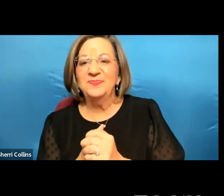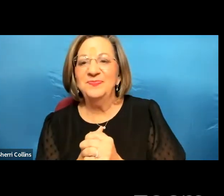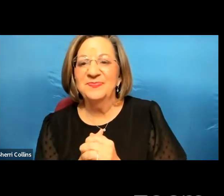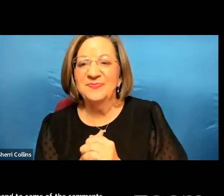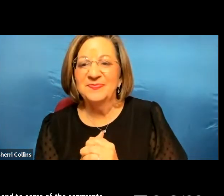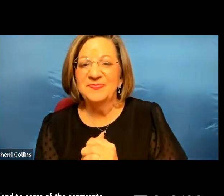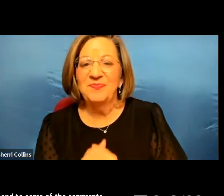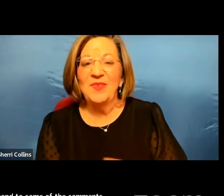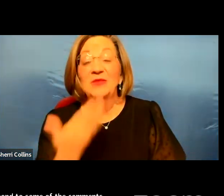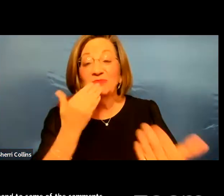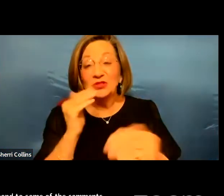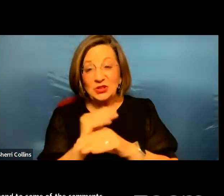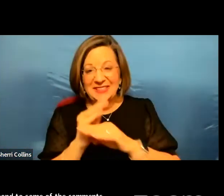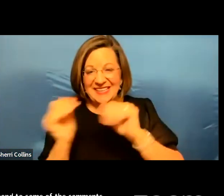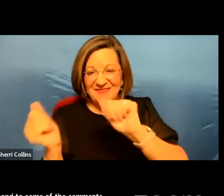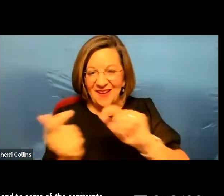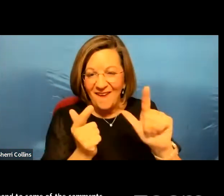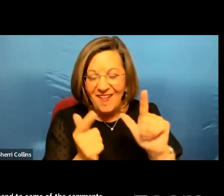the end.